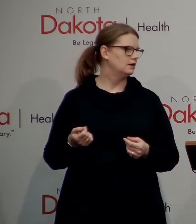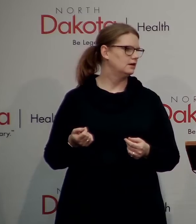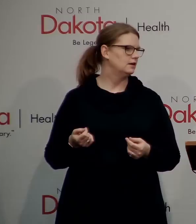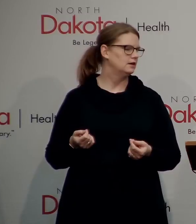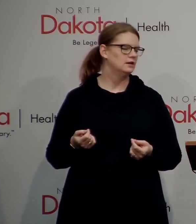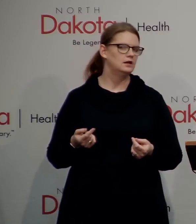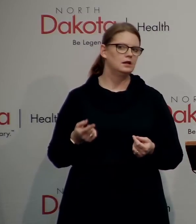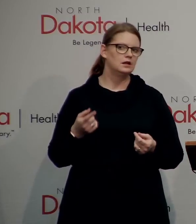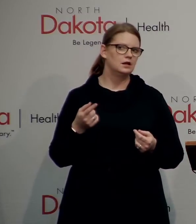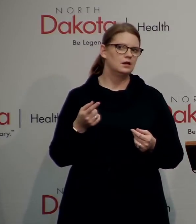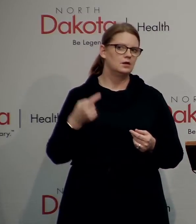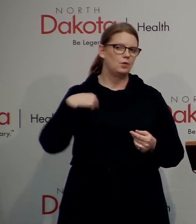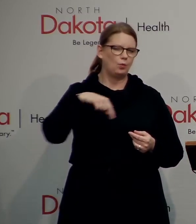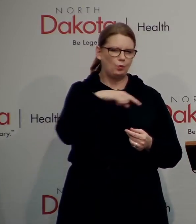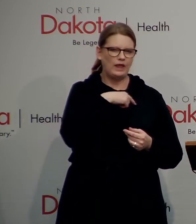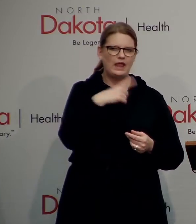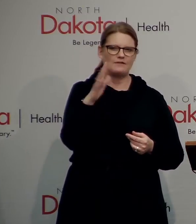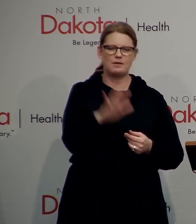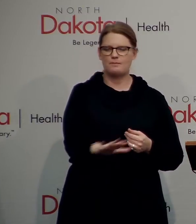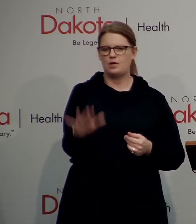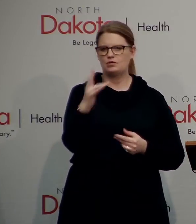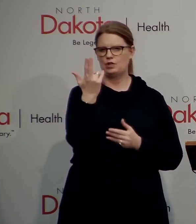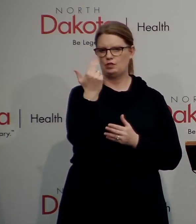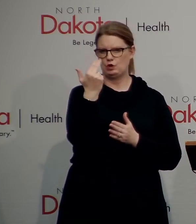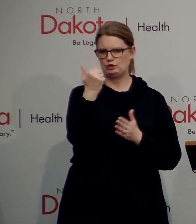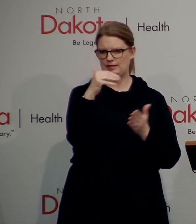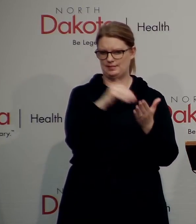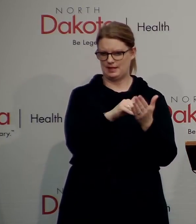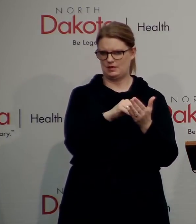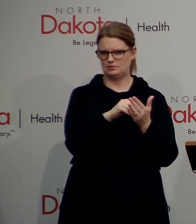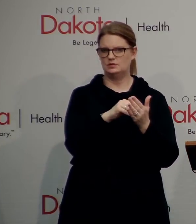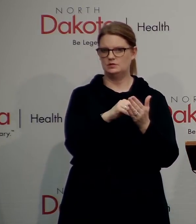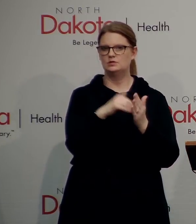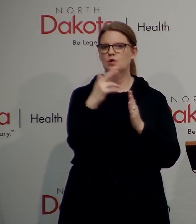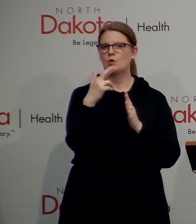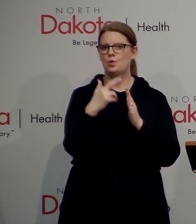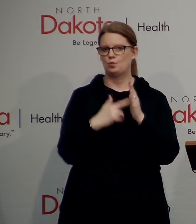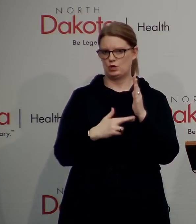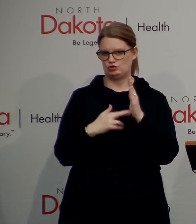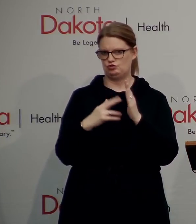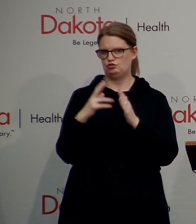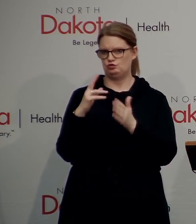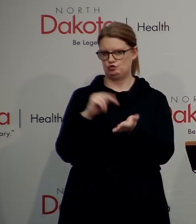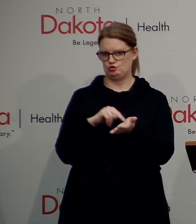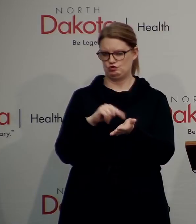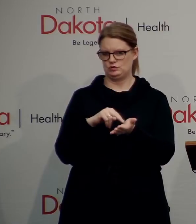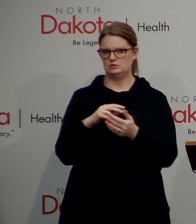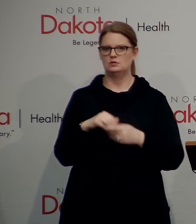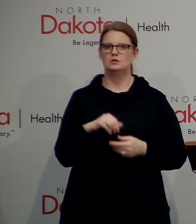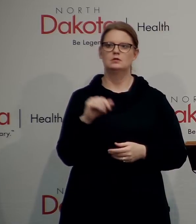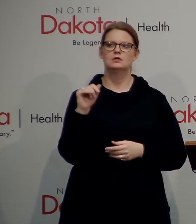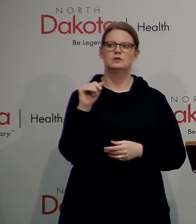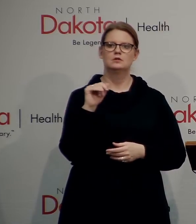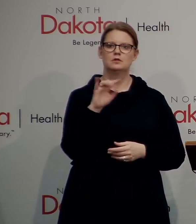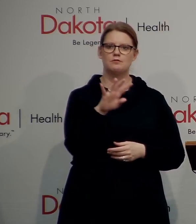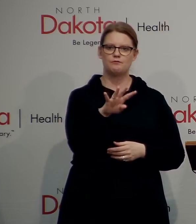So I can say that we have about 13,000 registered nurses. We have